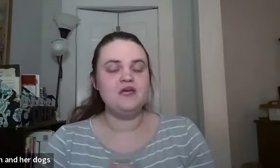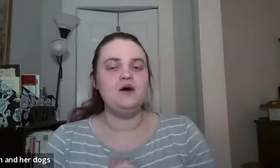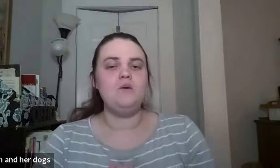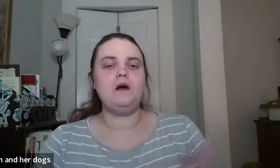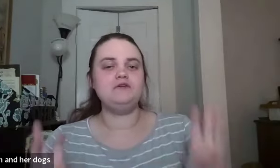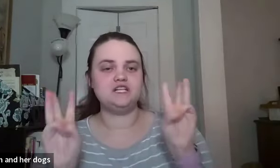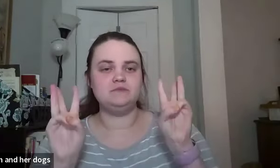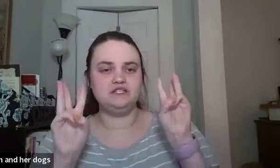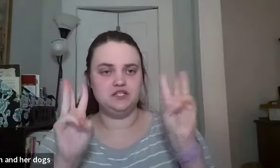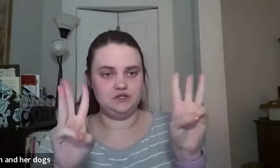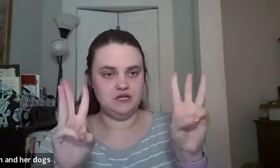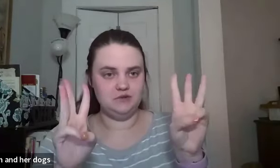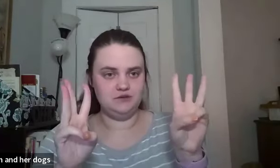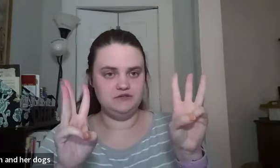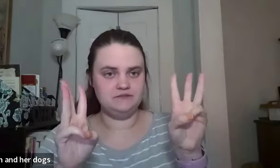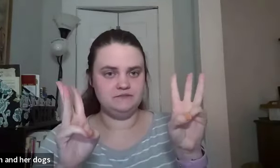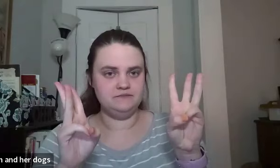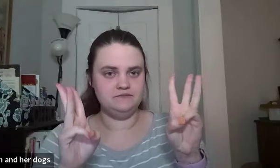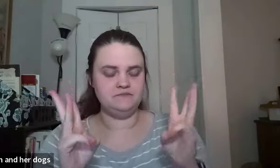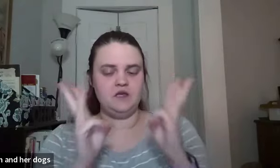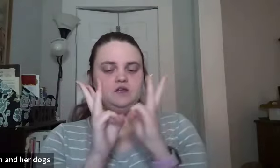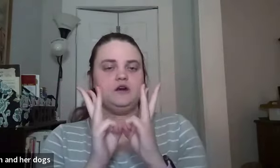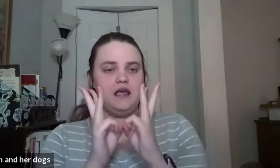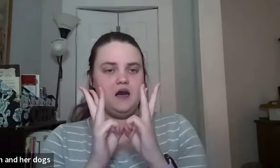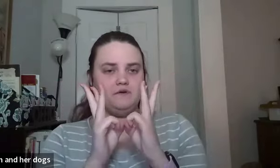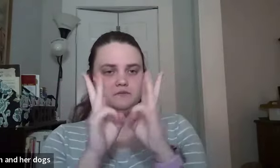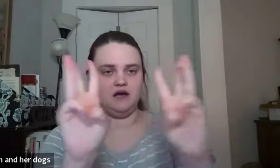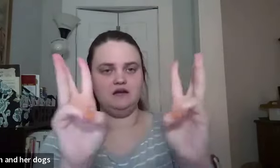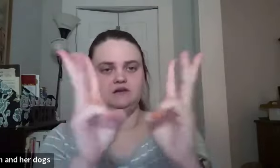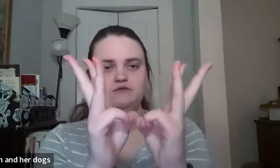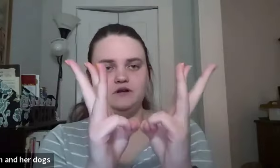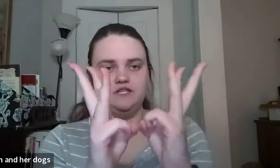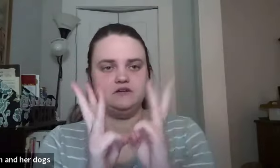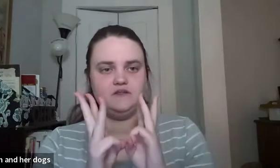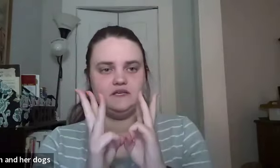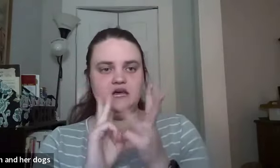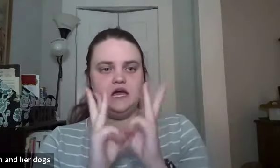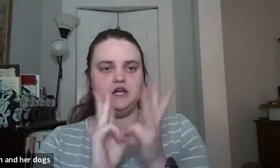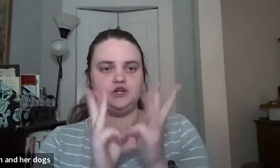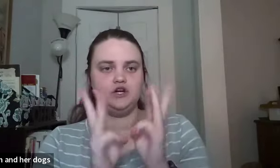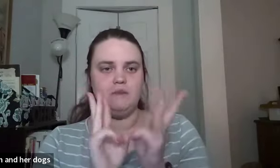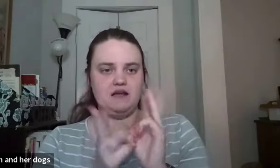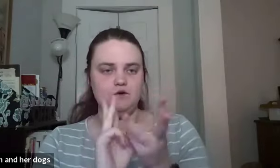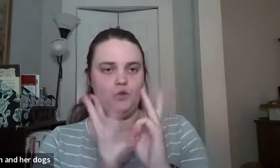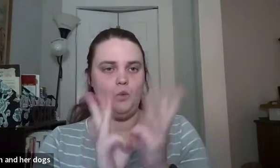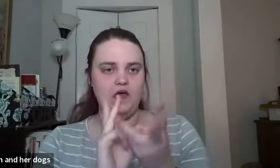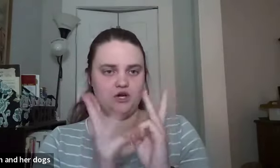weather. Weather is going to be two W's. You're going to have them kind of in front of each other like this, and you're going to go back and forth. Weather.